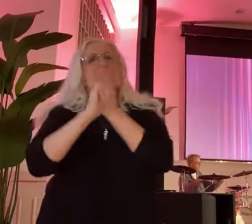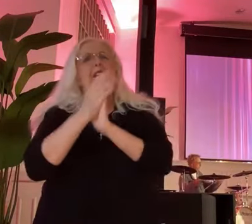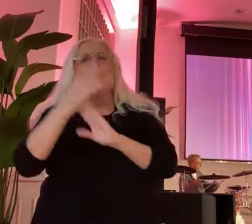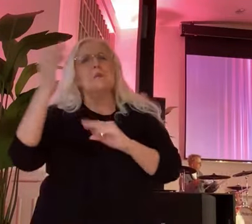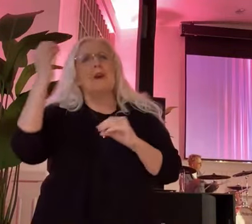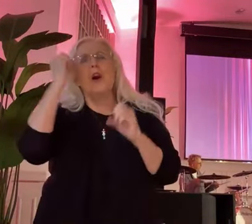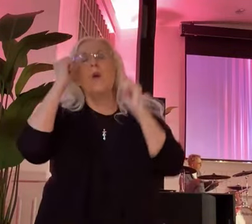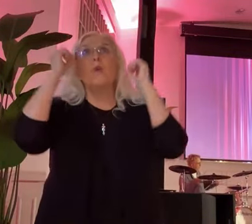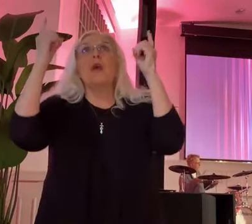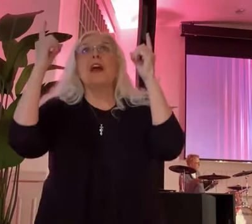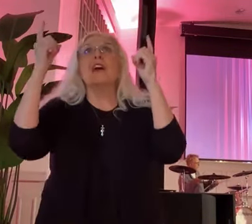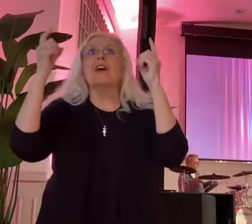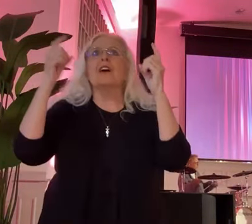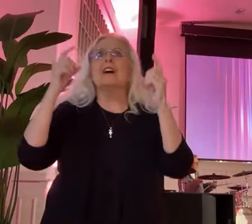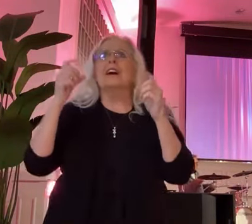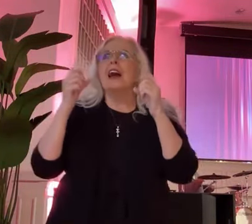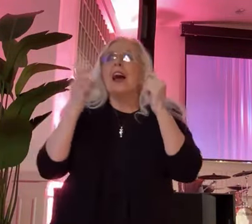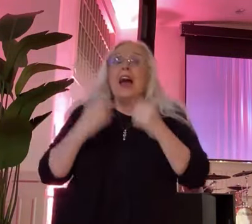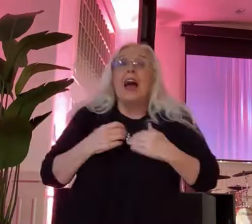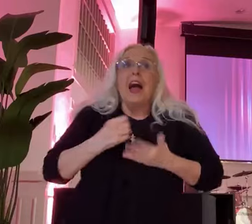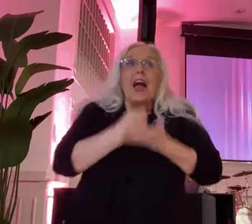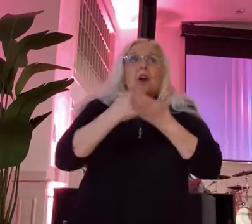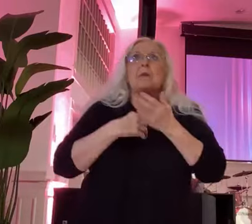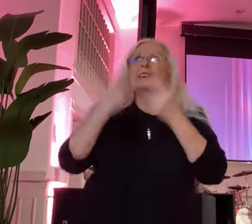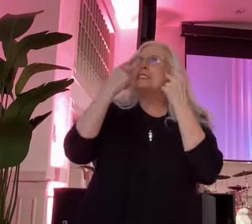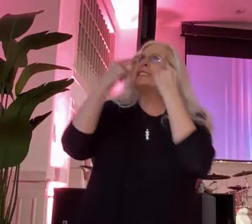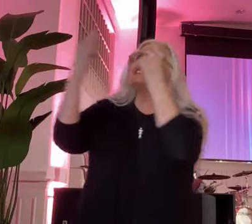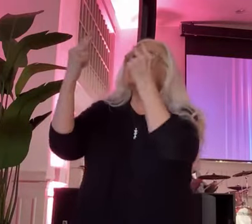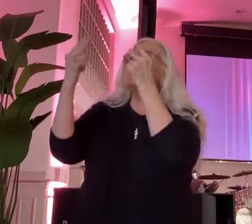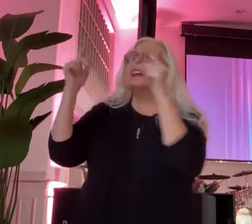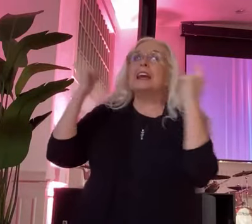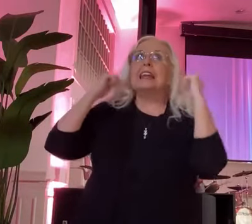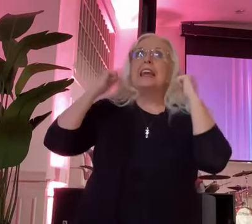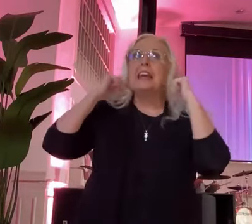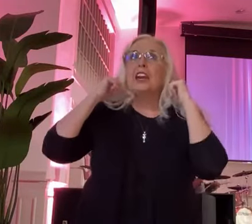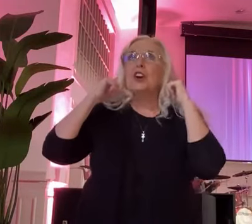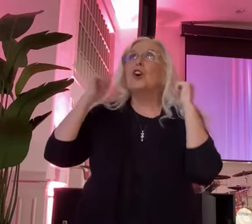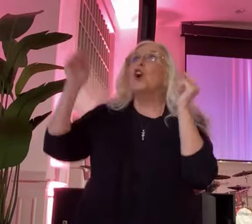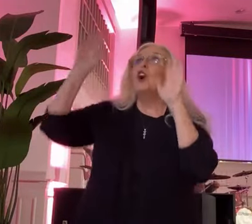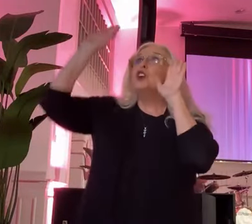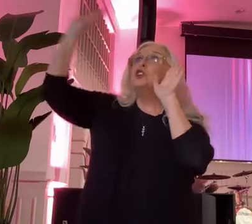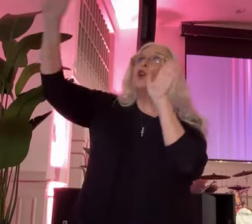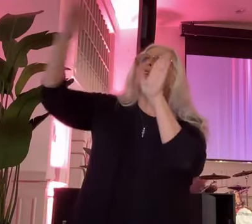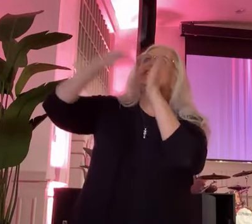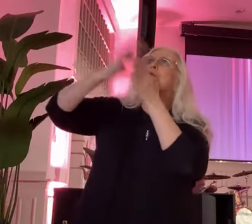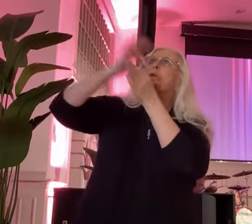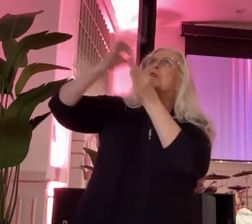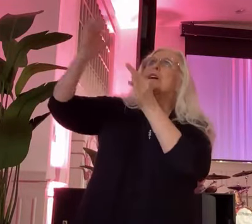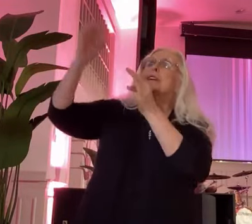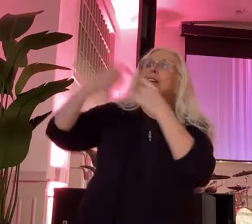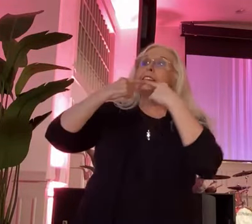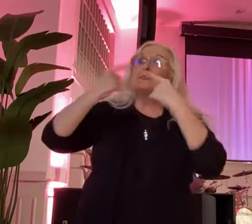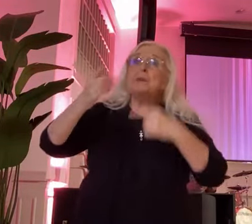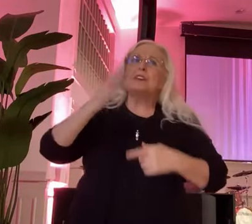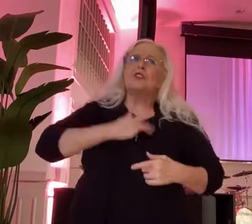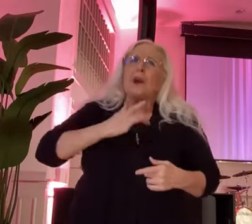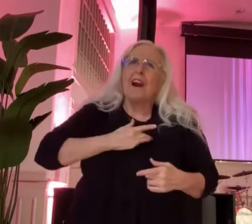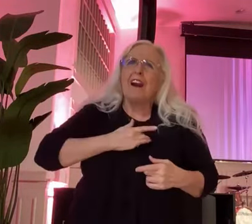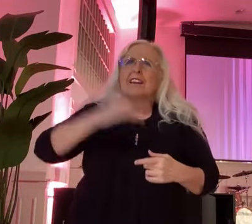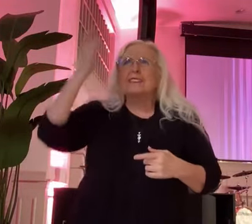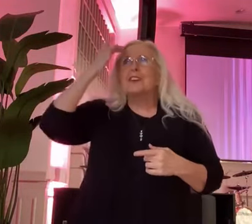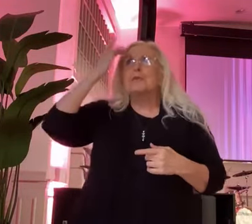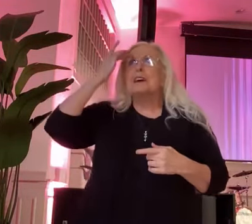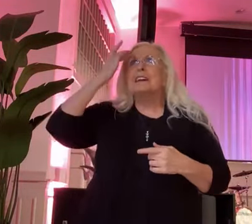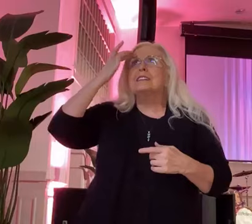presence. Open our eyes to see your Spirit moving, our ears to hear your Spirit speaking. So I